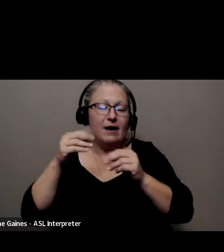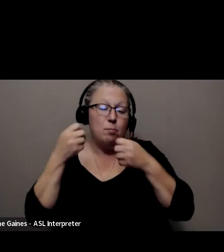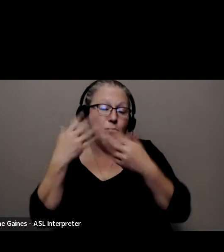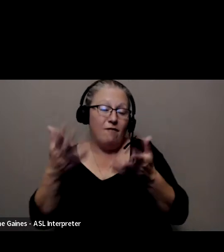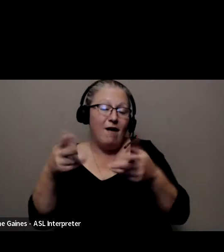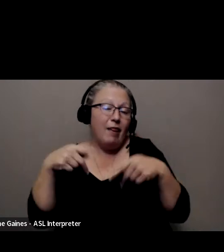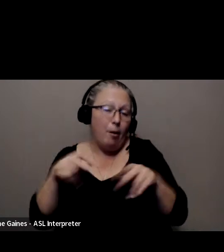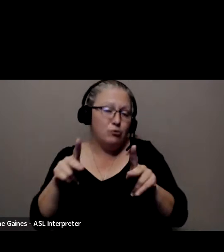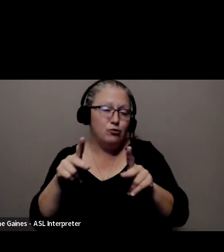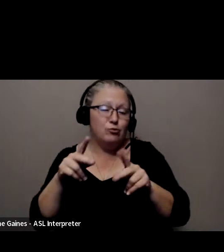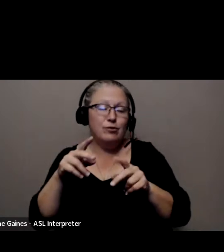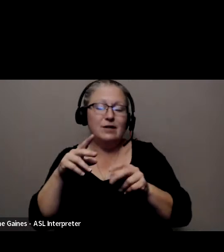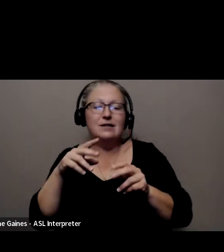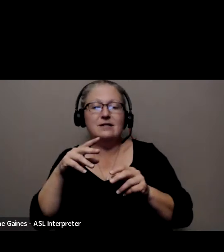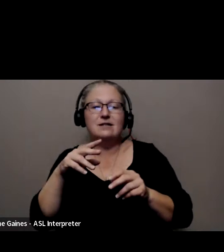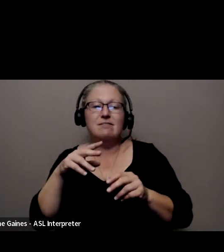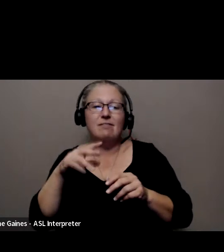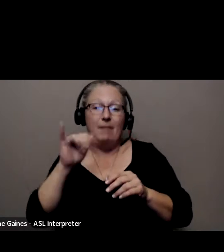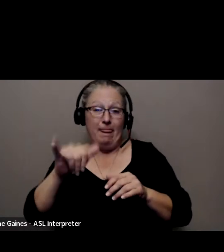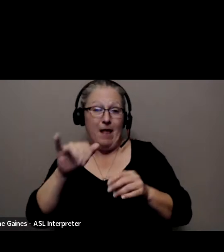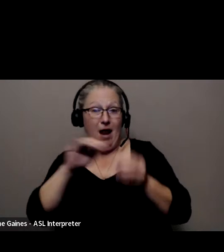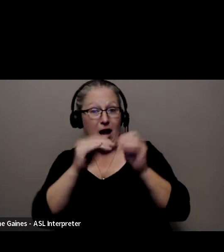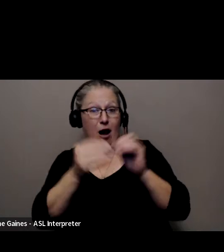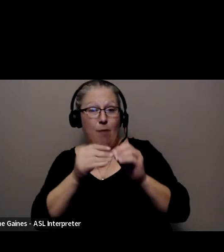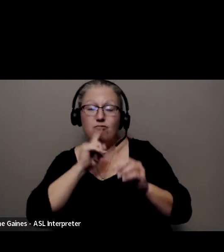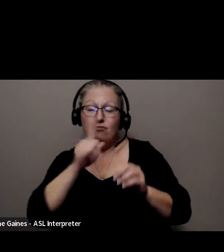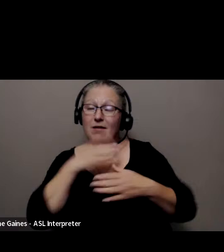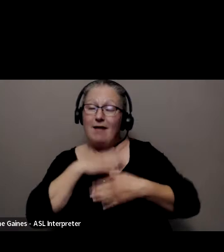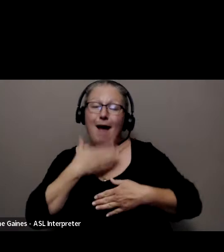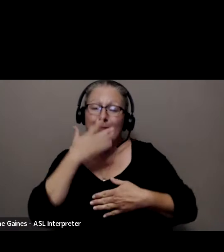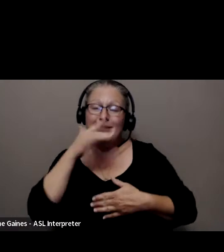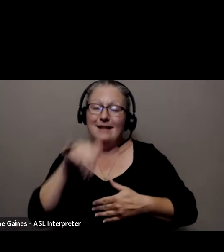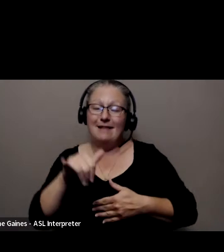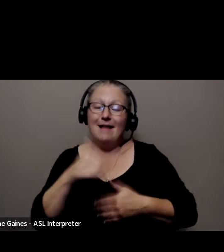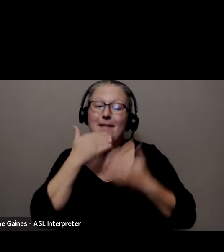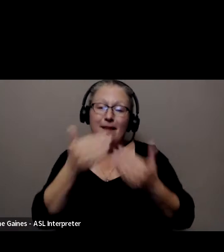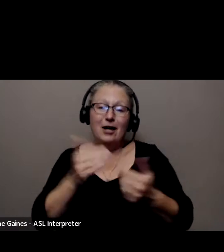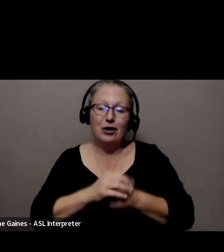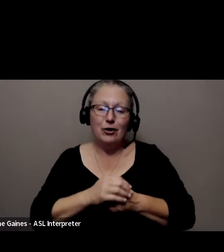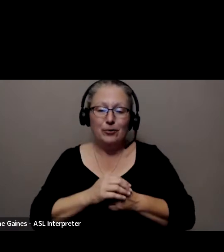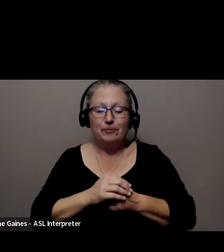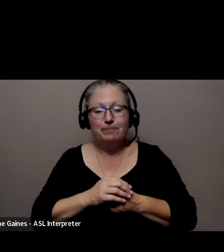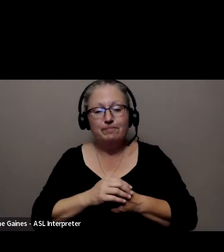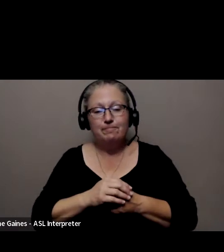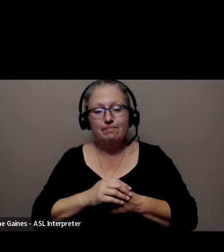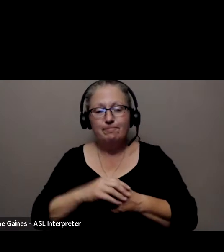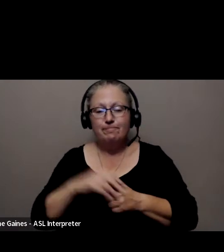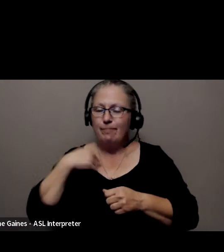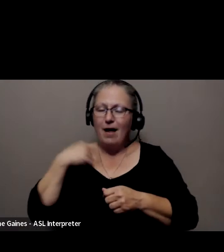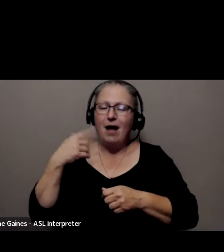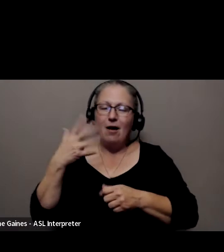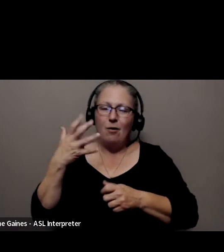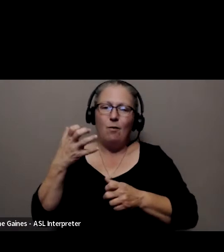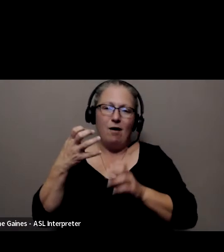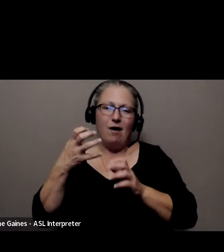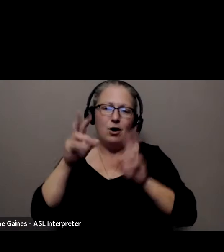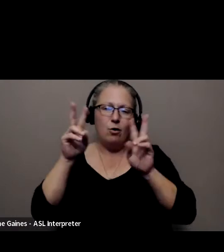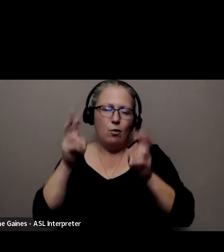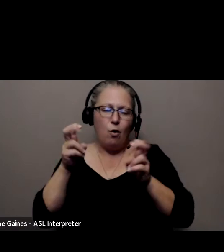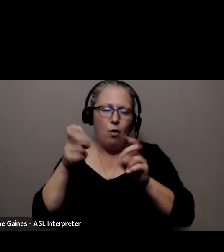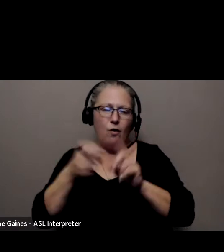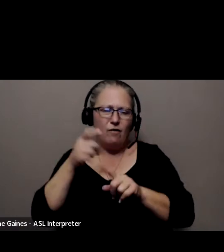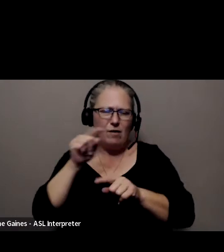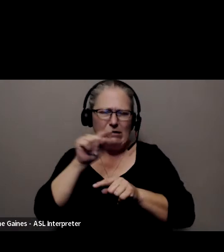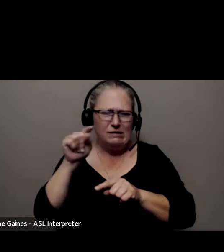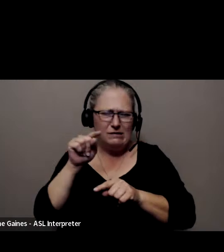great numbers. I'm really happy to see these numbers. Thank you. Thank you. Yes, I just want to read a quote by Kofi